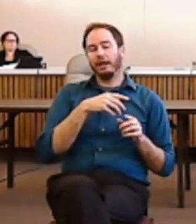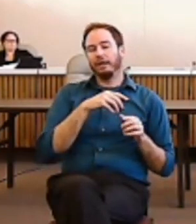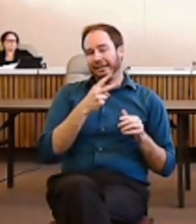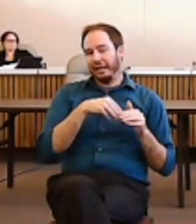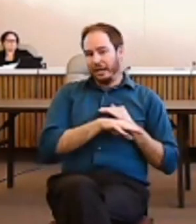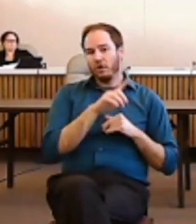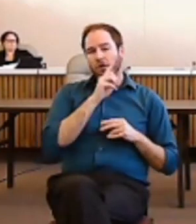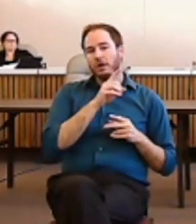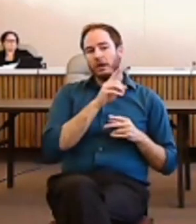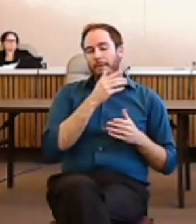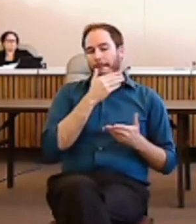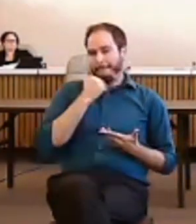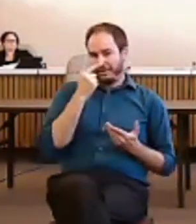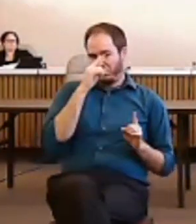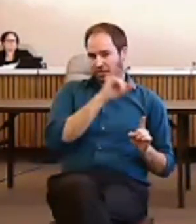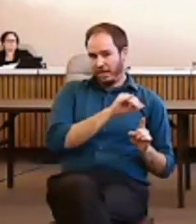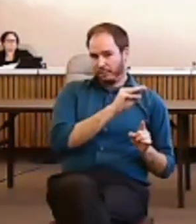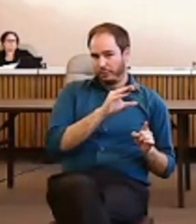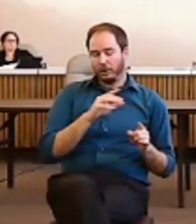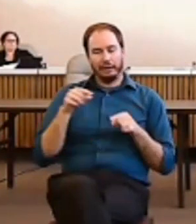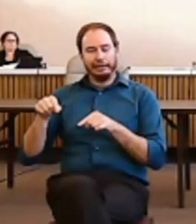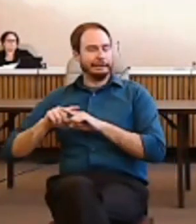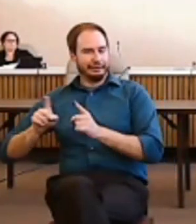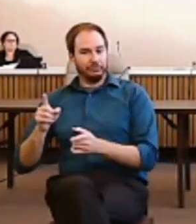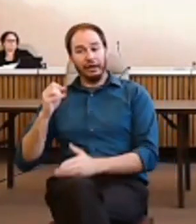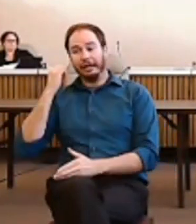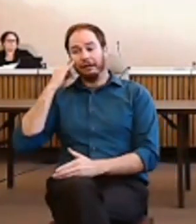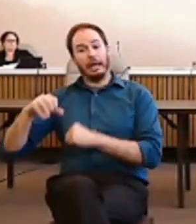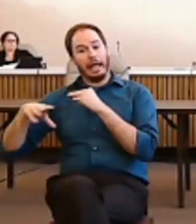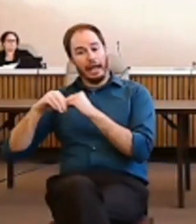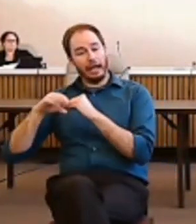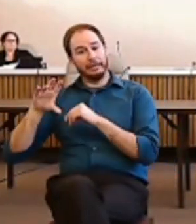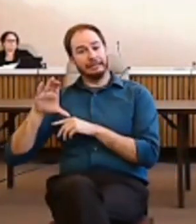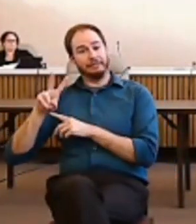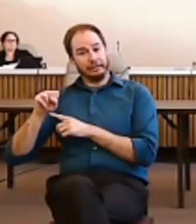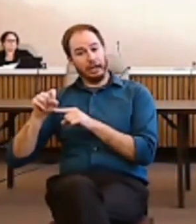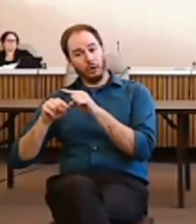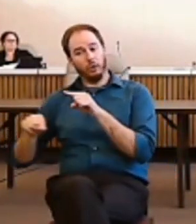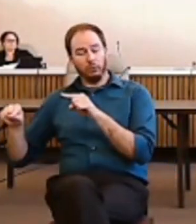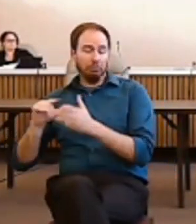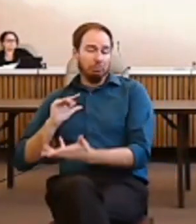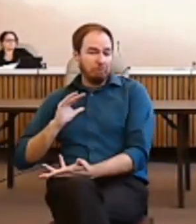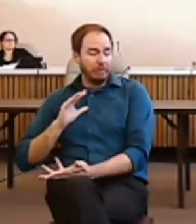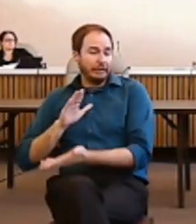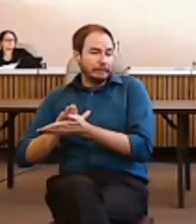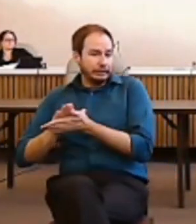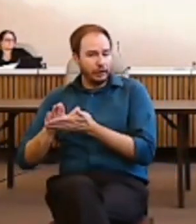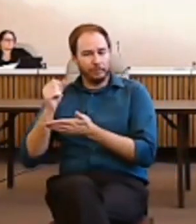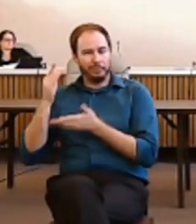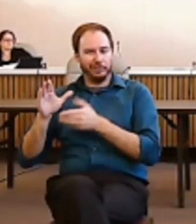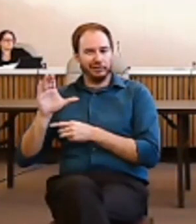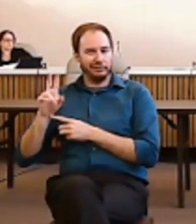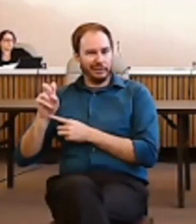case here. Now, if they could somehow get out to CVS, maybe that's optimal, but even that CVS